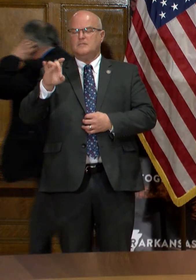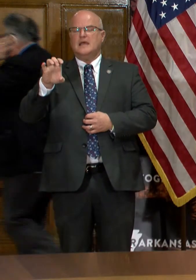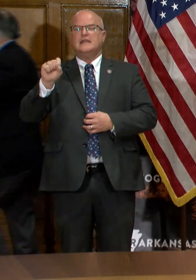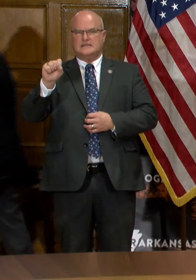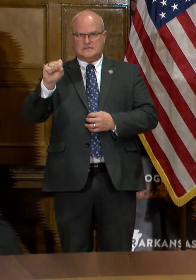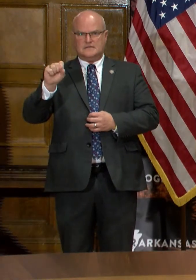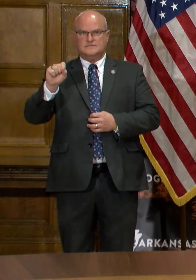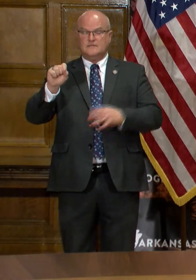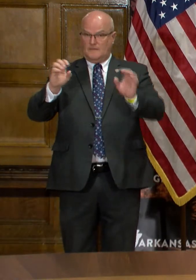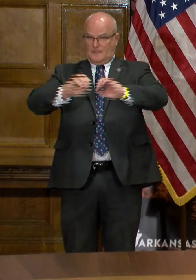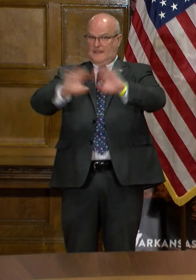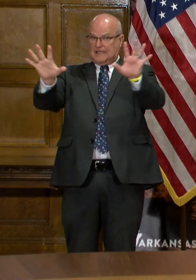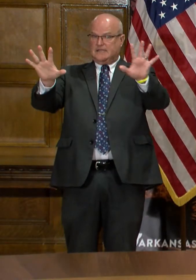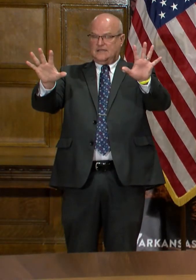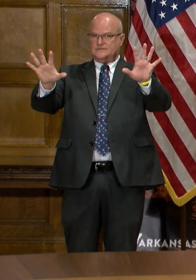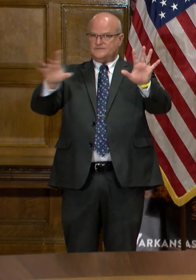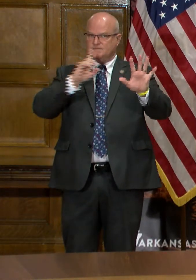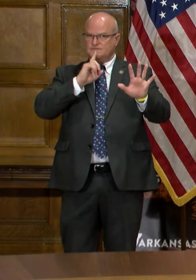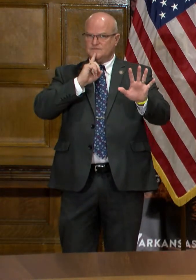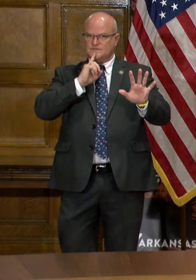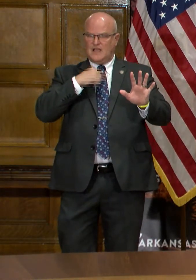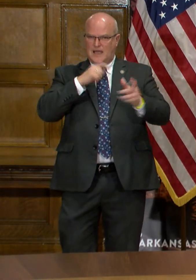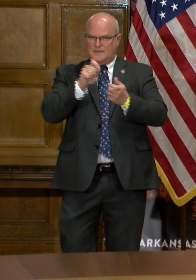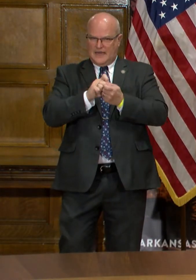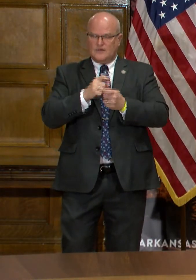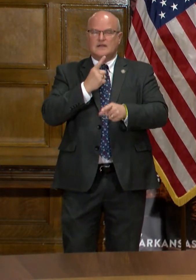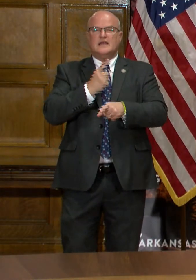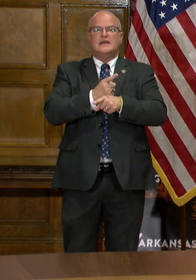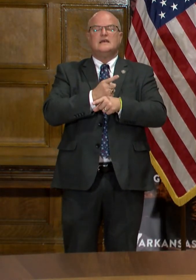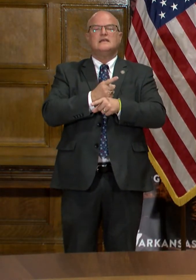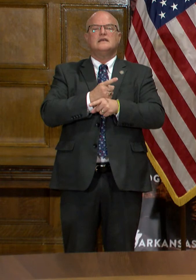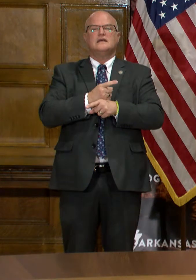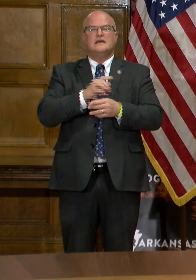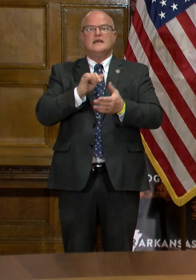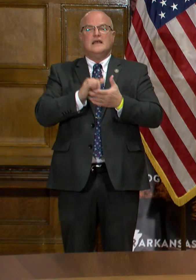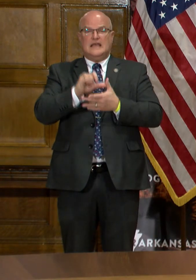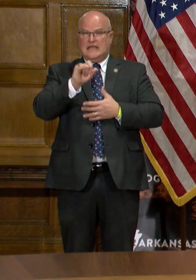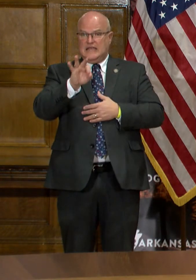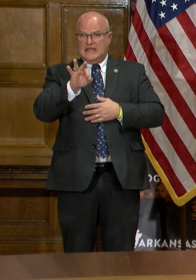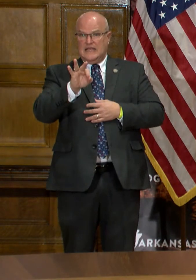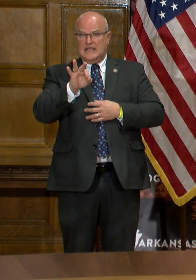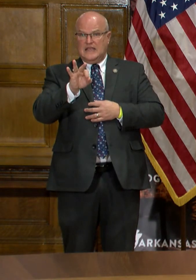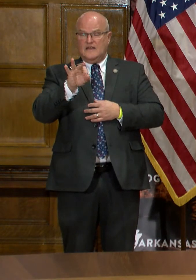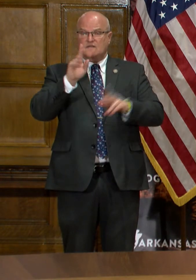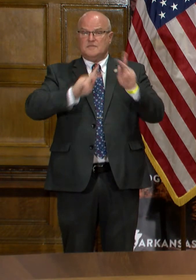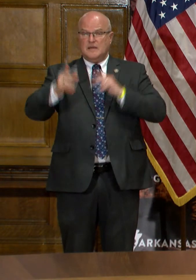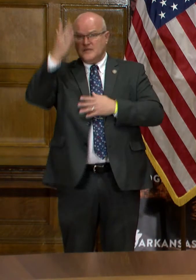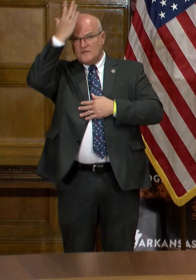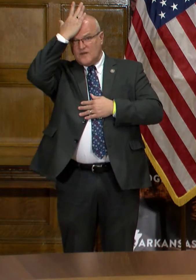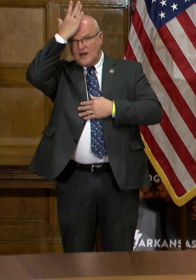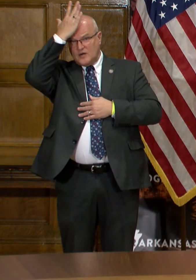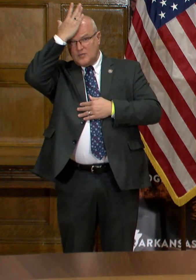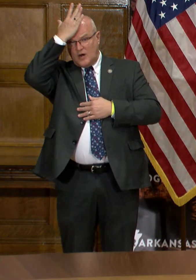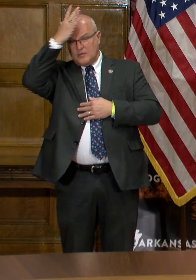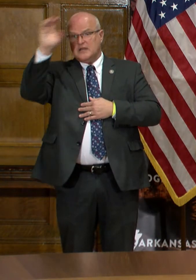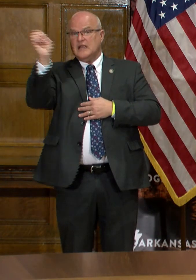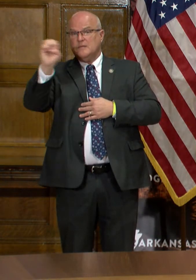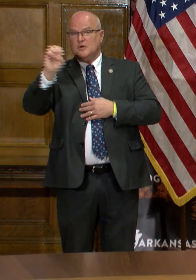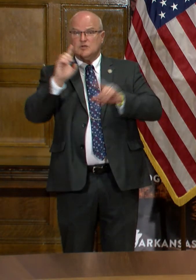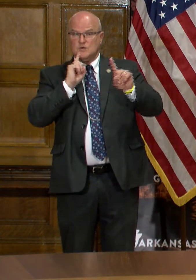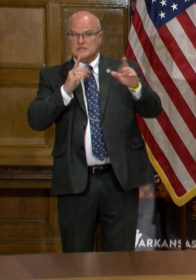Yeah, and to be clear there, I want to make sure I'm accurate that if those in a fire department are